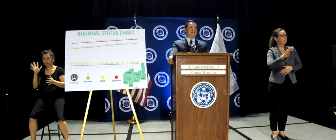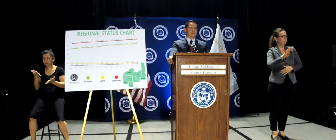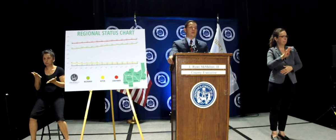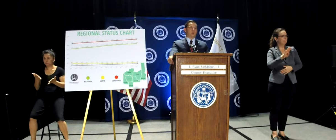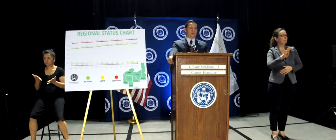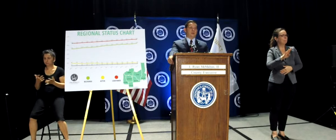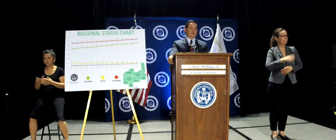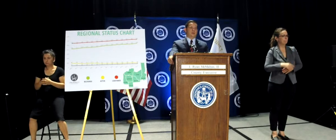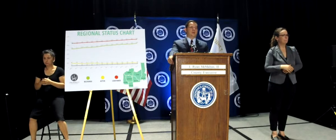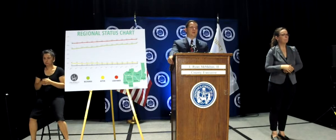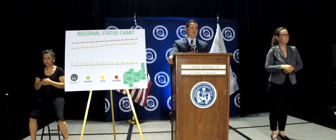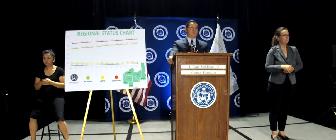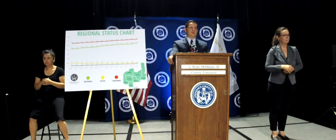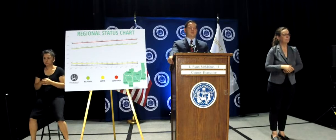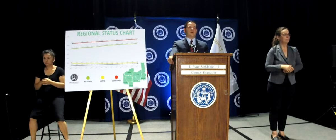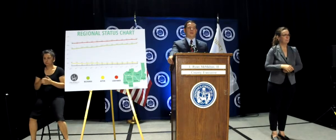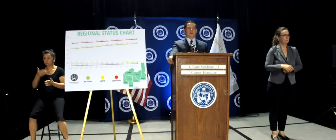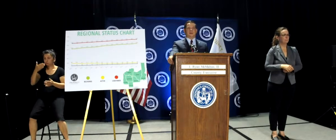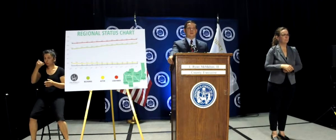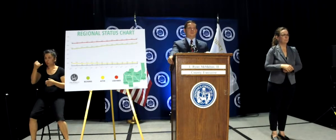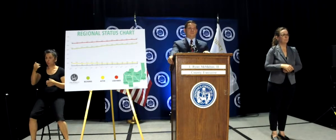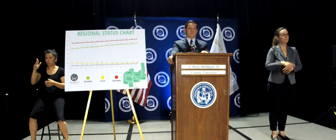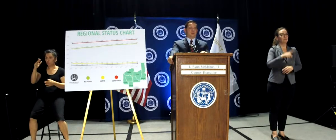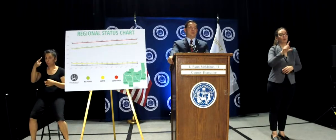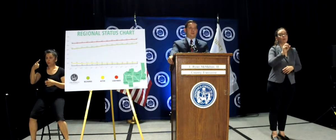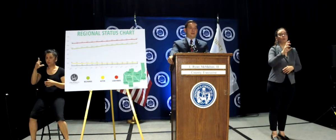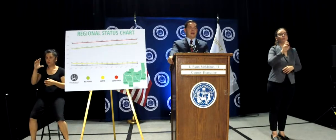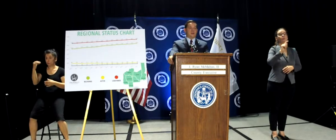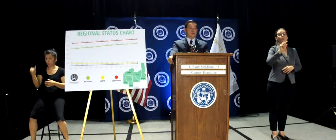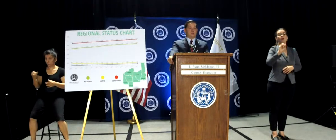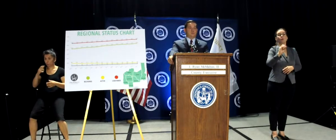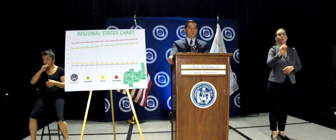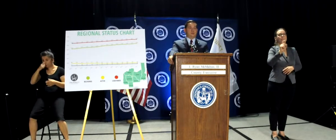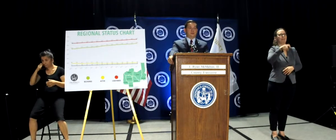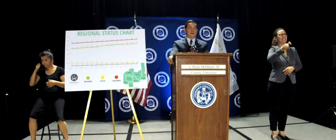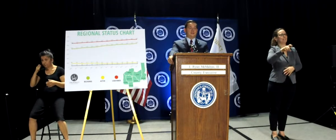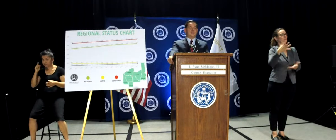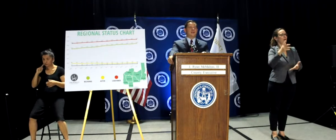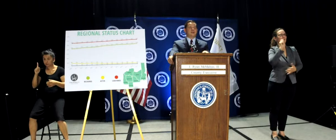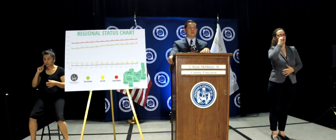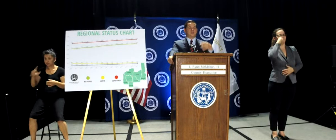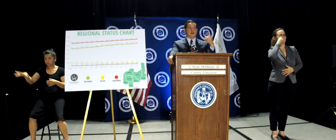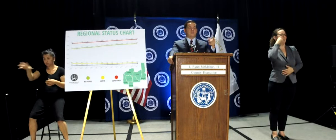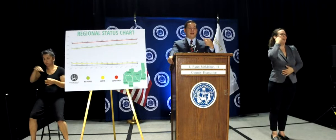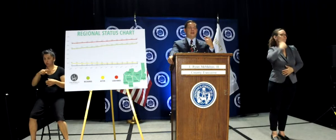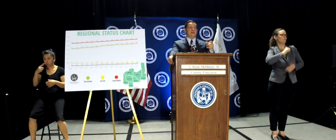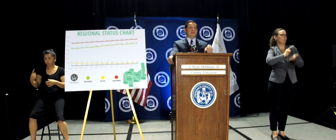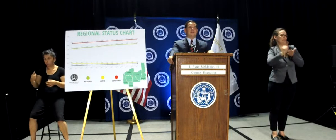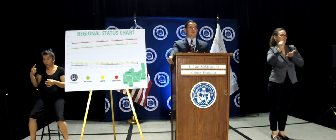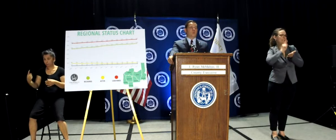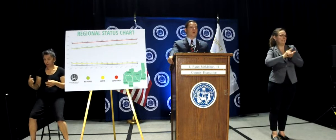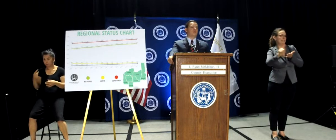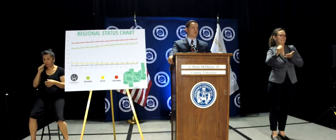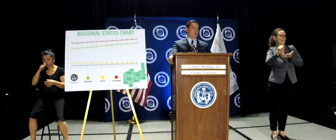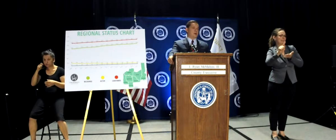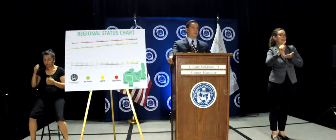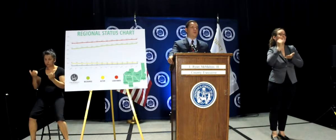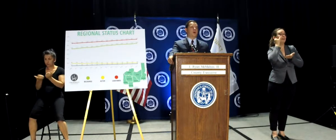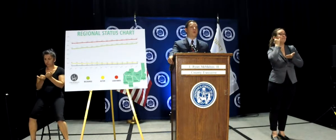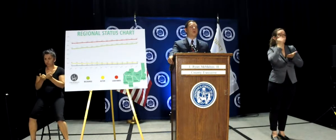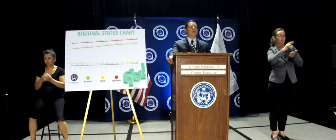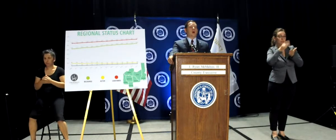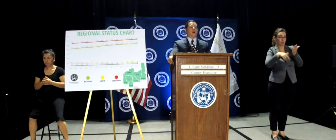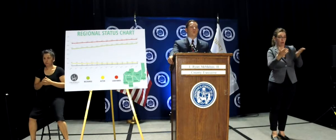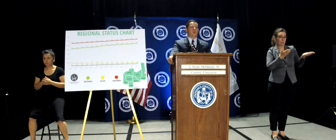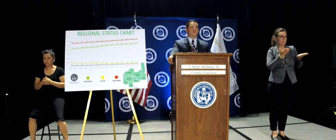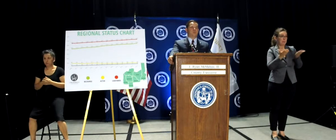got to test every week. If somebody's at 9 turn time for 9 days, that doesn't work for Loretto.